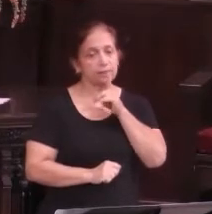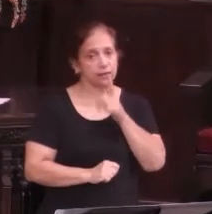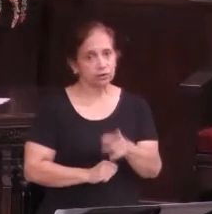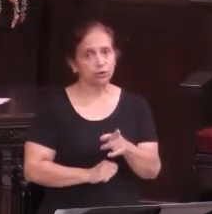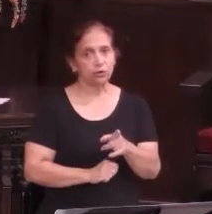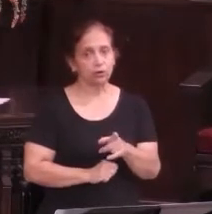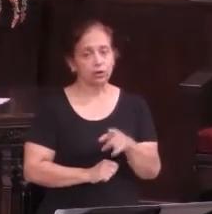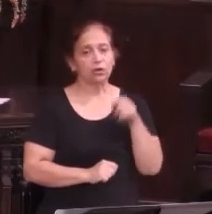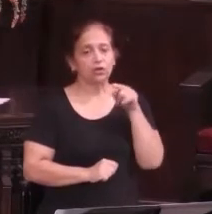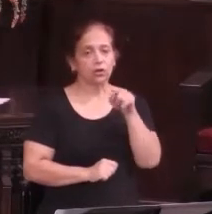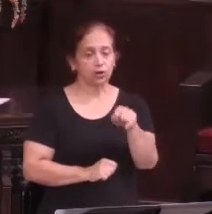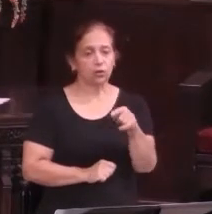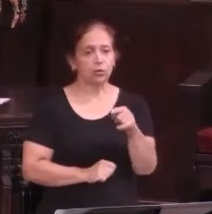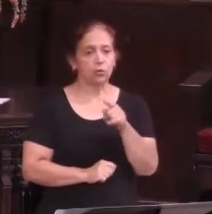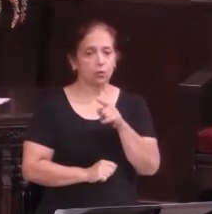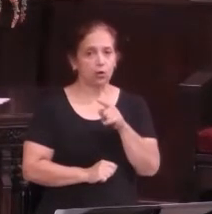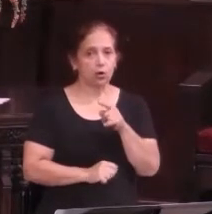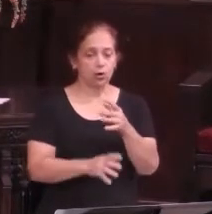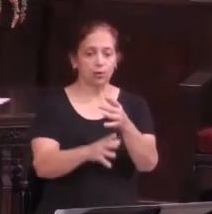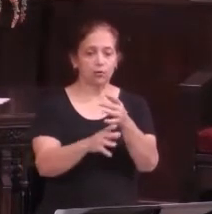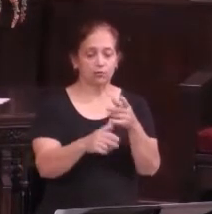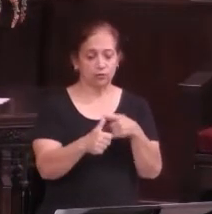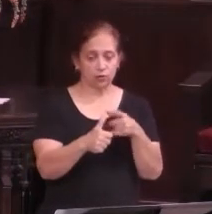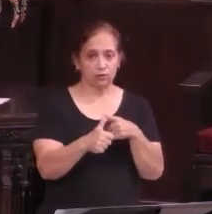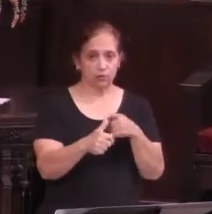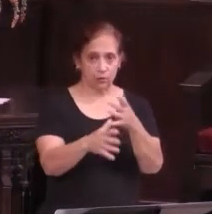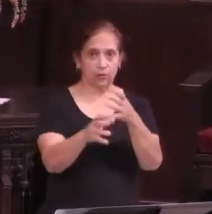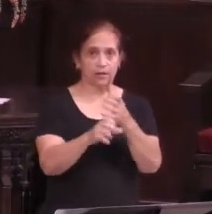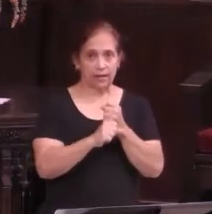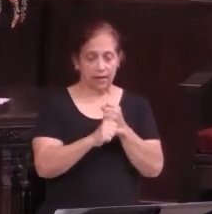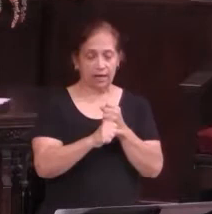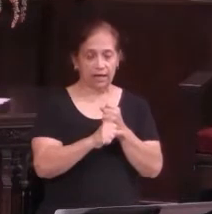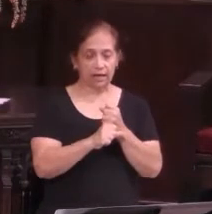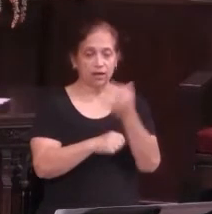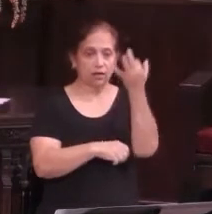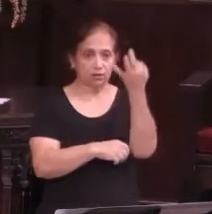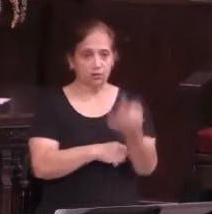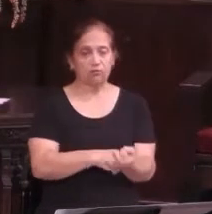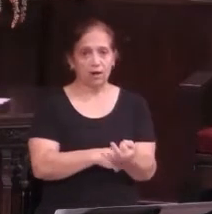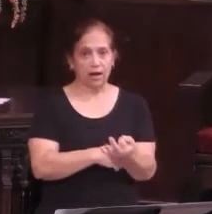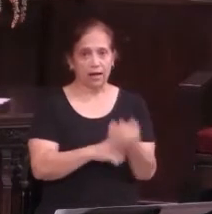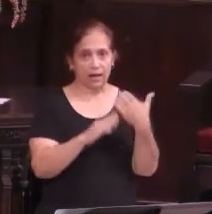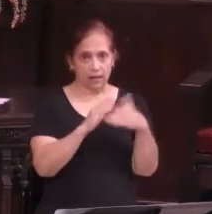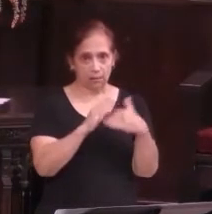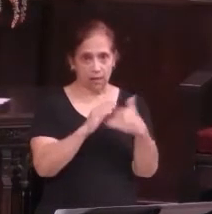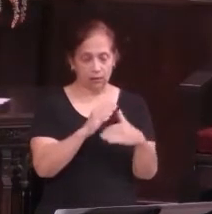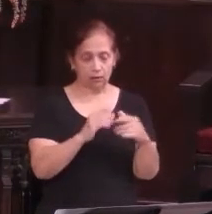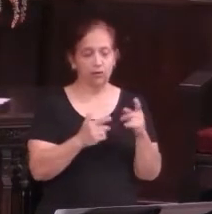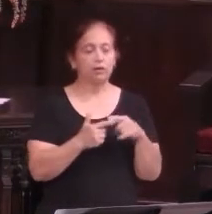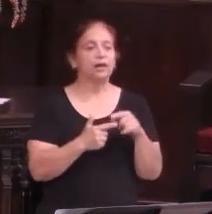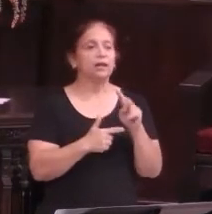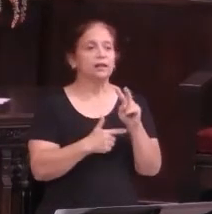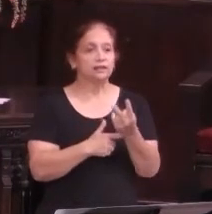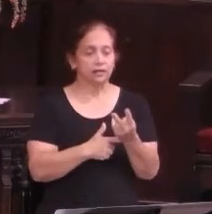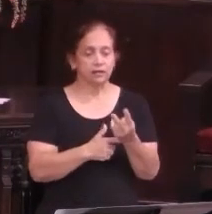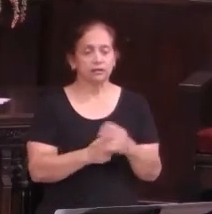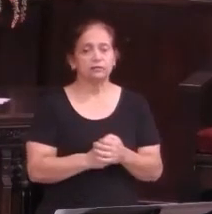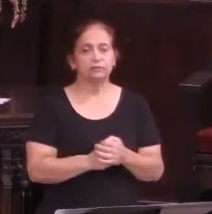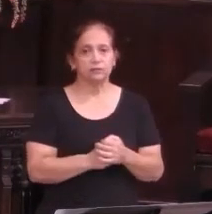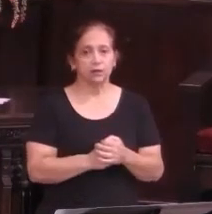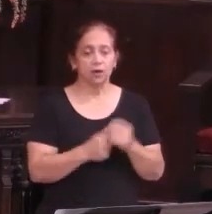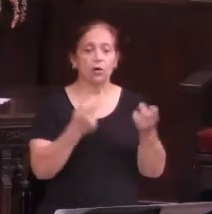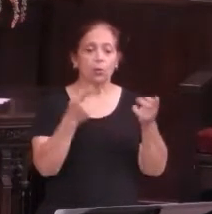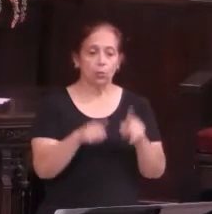sure you are, one, receiving this church's Friday email, and two, when you